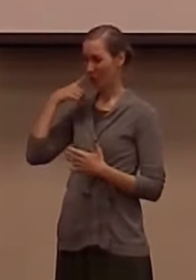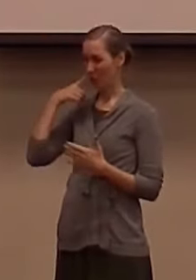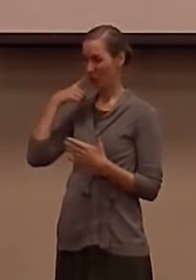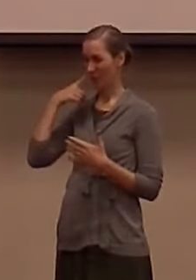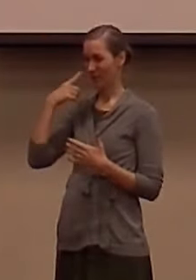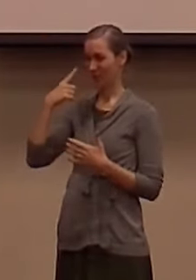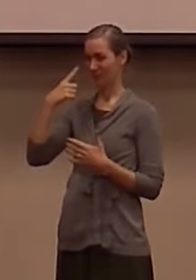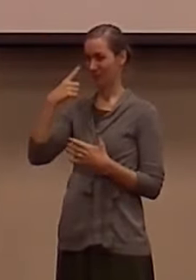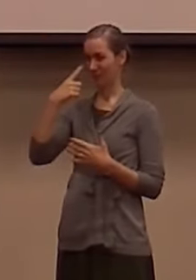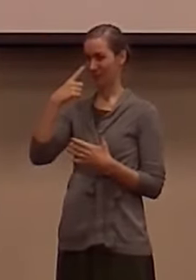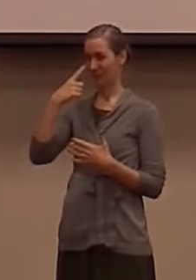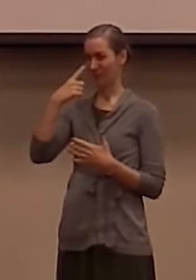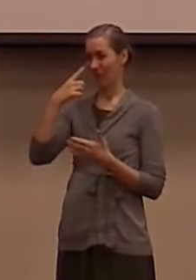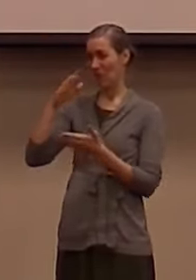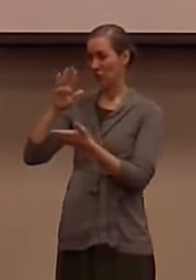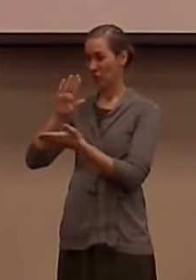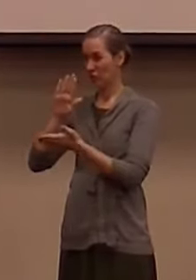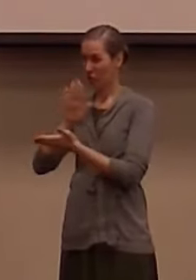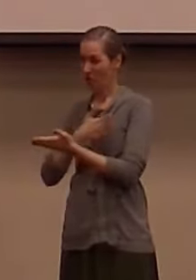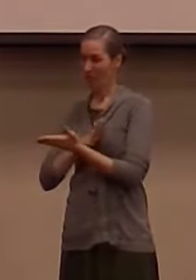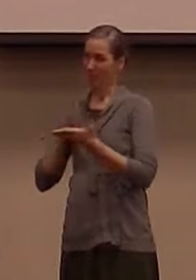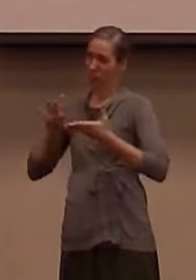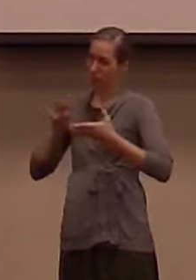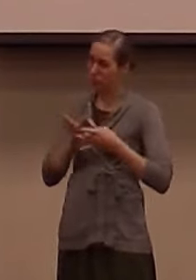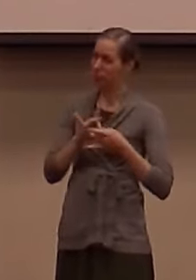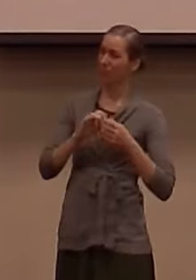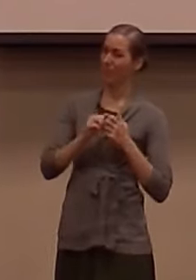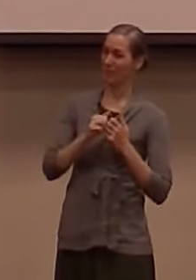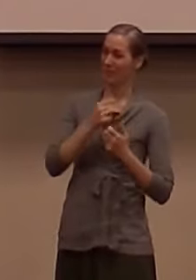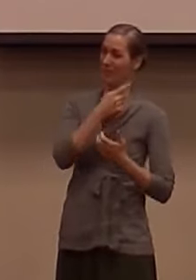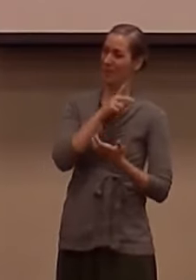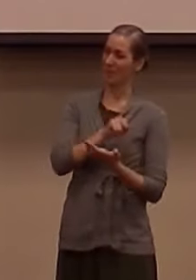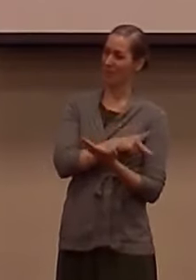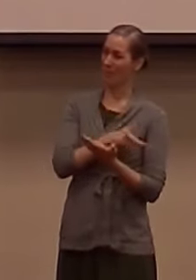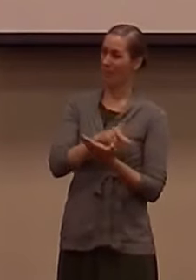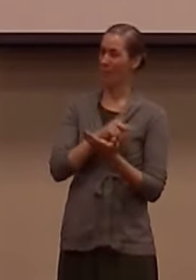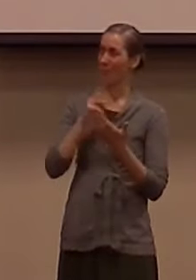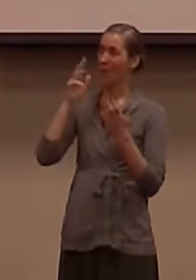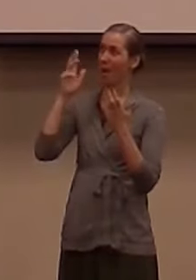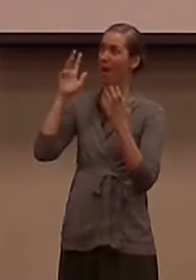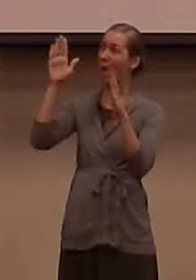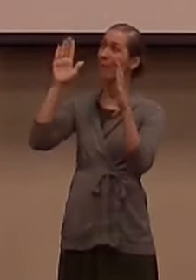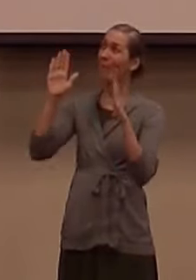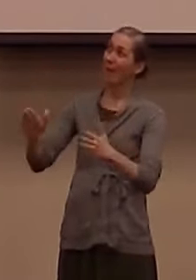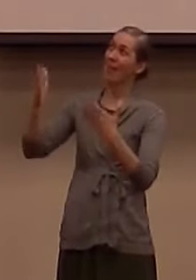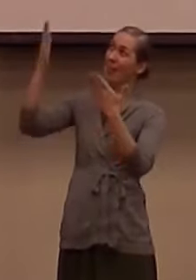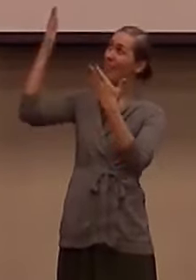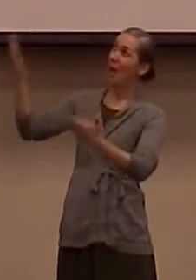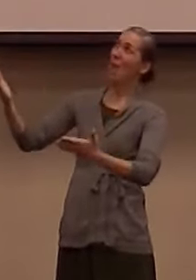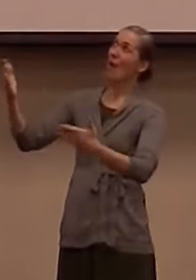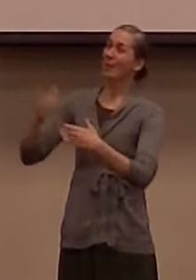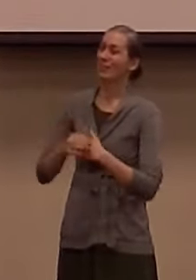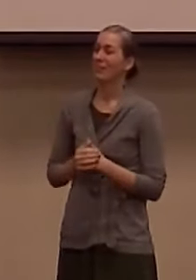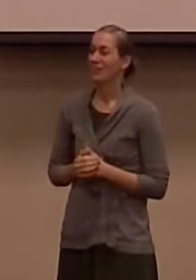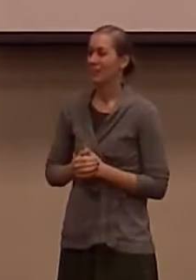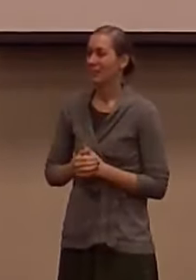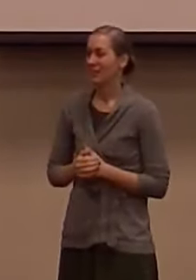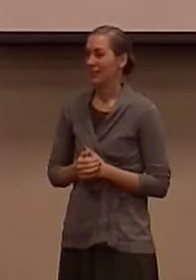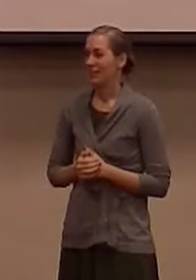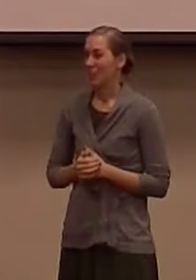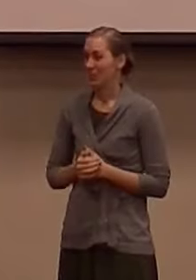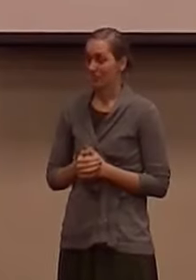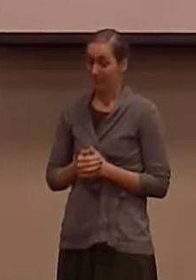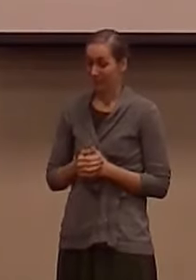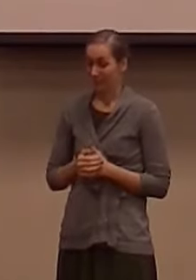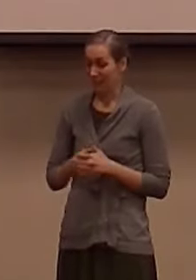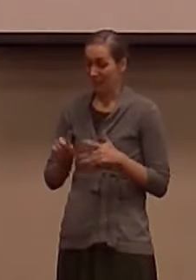of this song from this poem? How great thou art. Well, it was just a poem. It really wasn't meant to be a